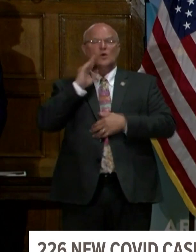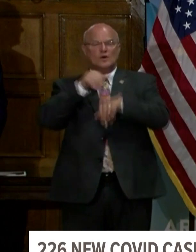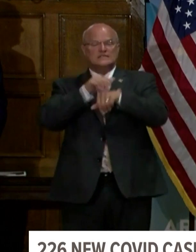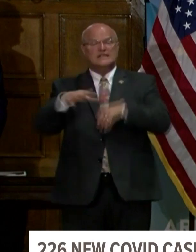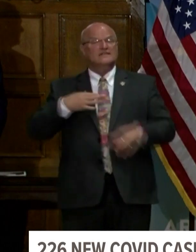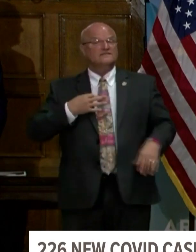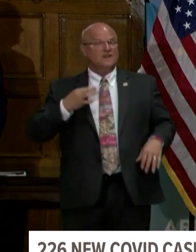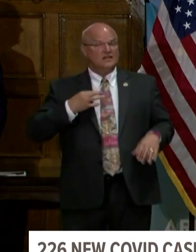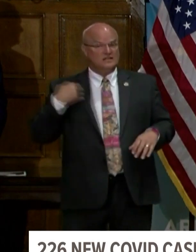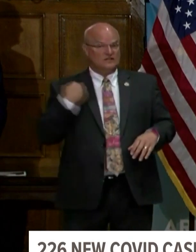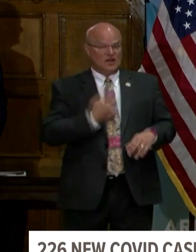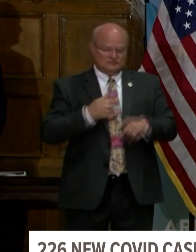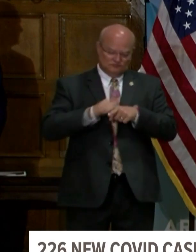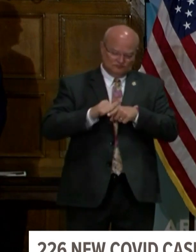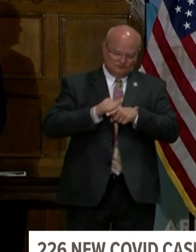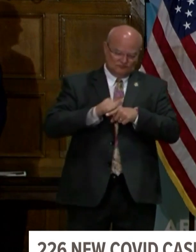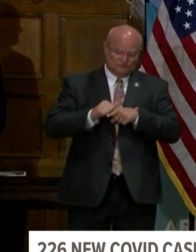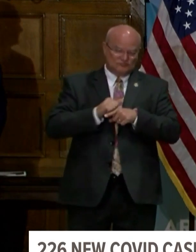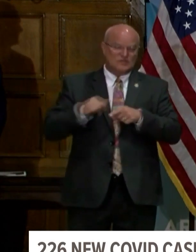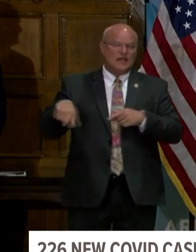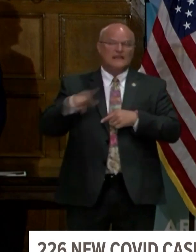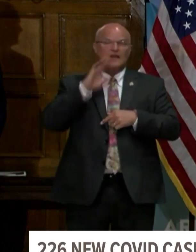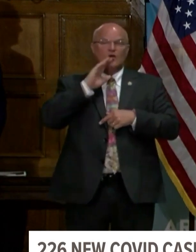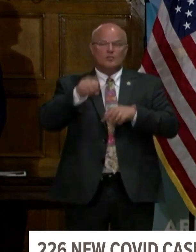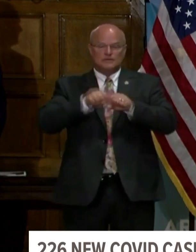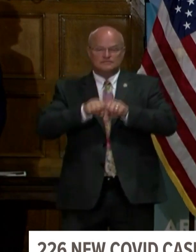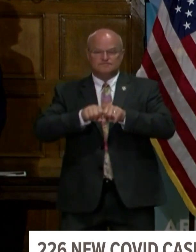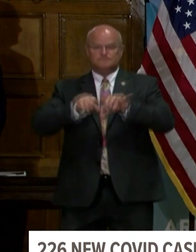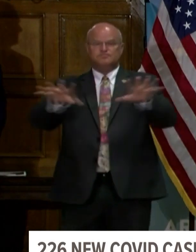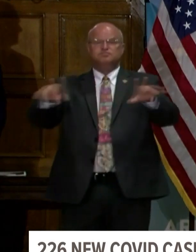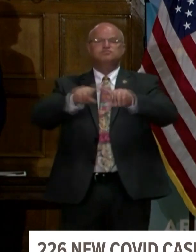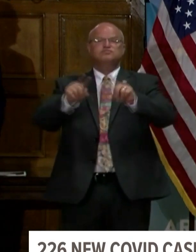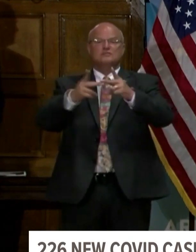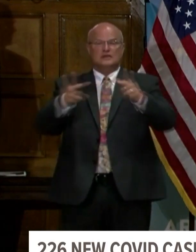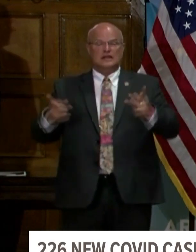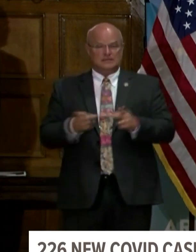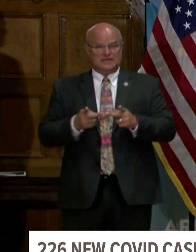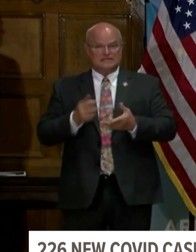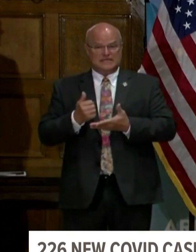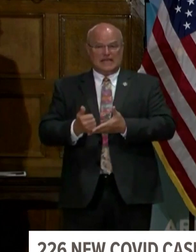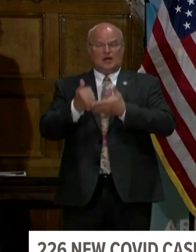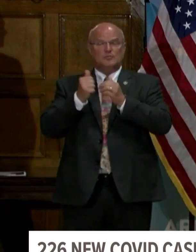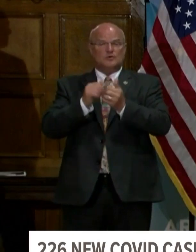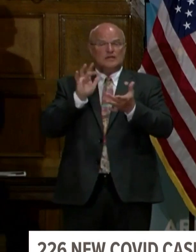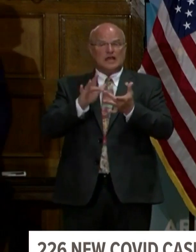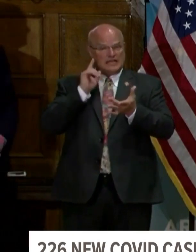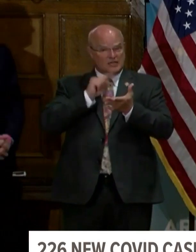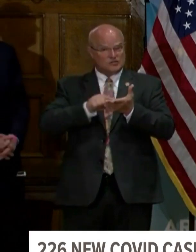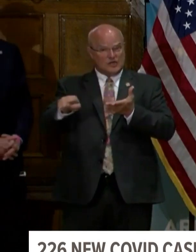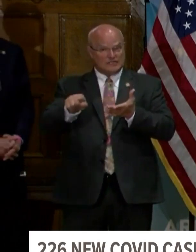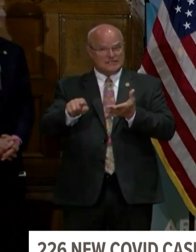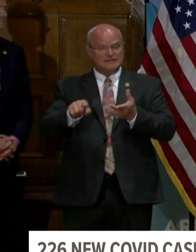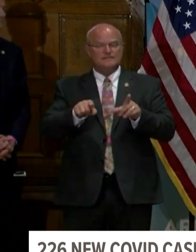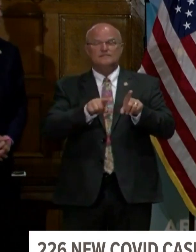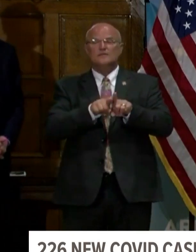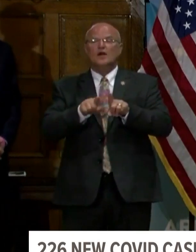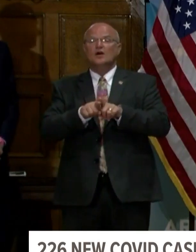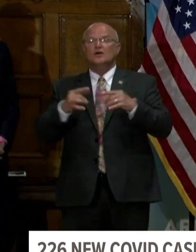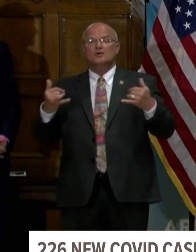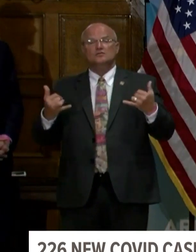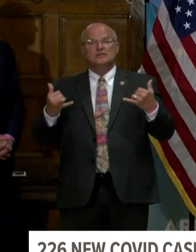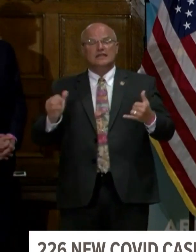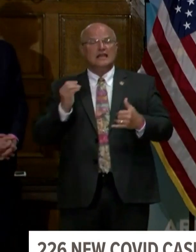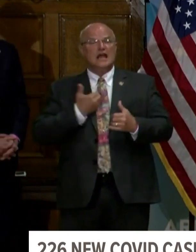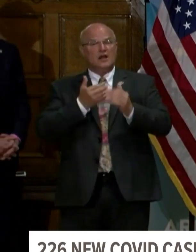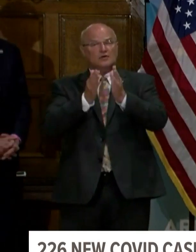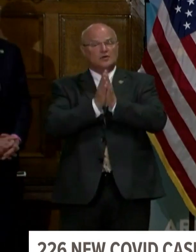send volunteers to us to train, and they will be deployed in different areas to assist us with contact tracing. Also today,